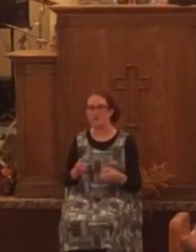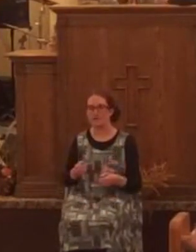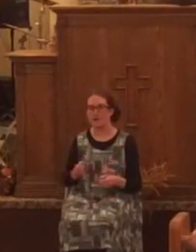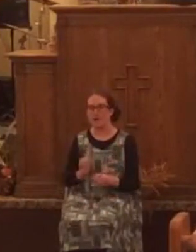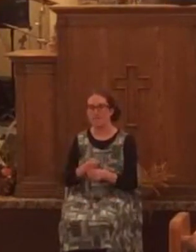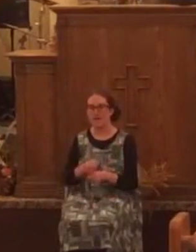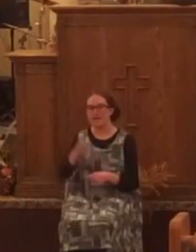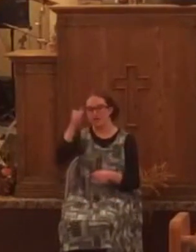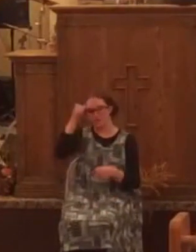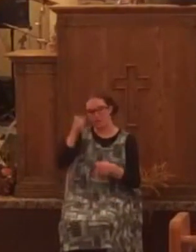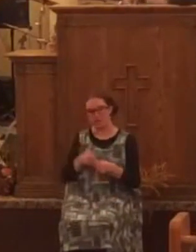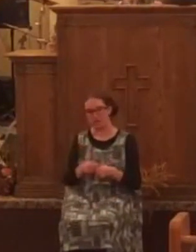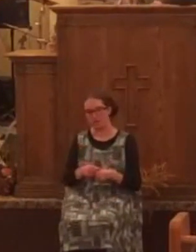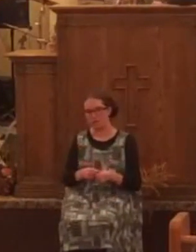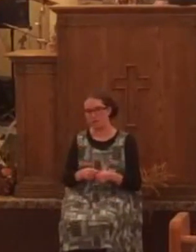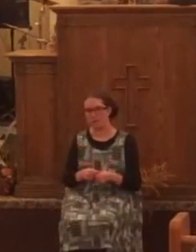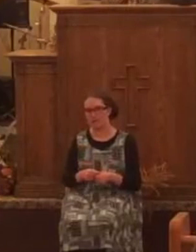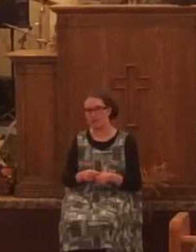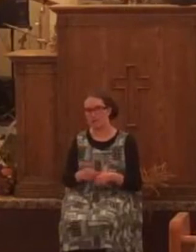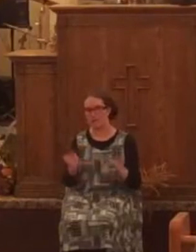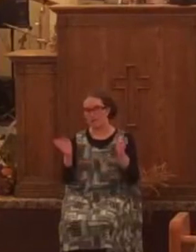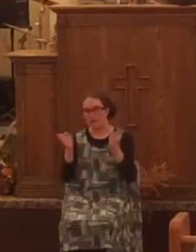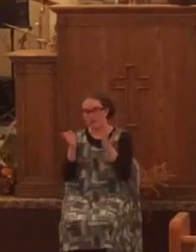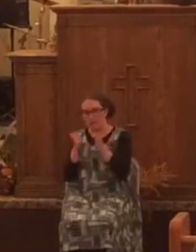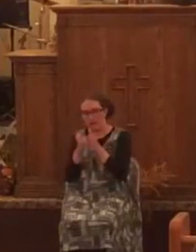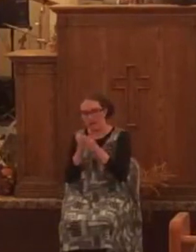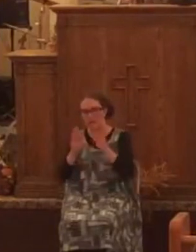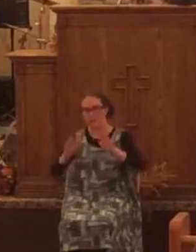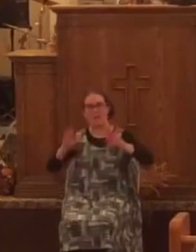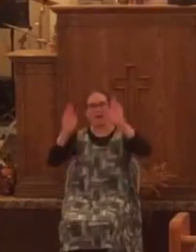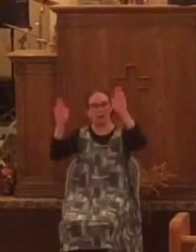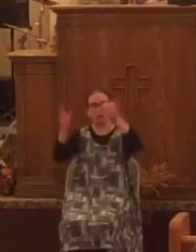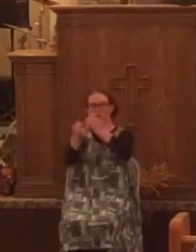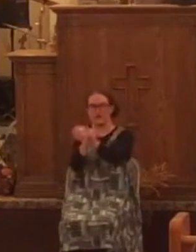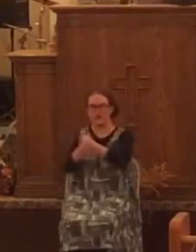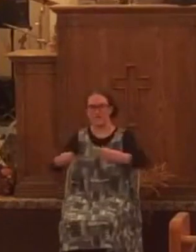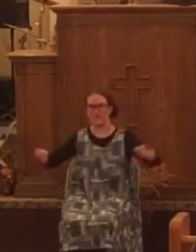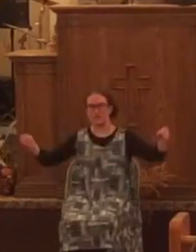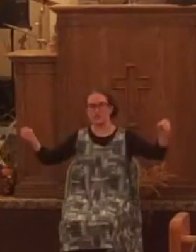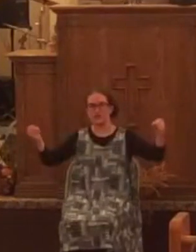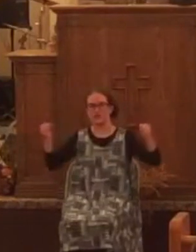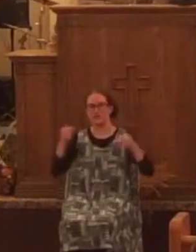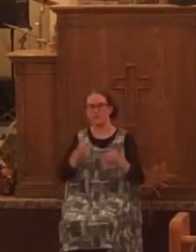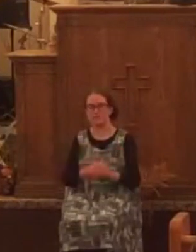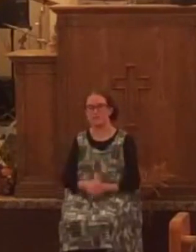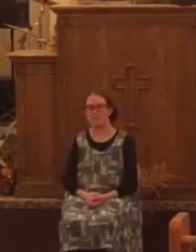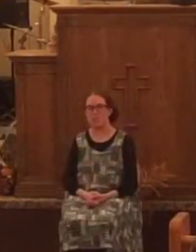remind us again. He wants to minimize the miracle of salvation. Yes, sir.